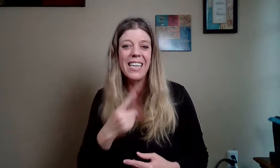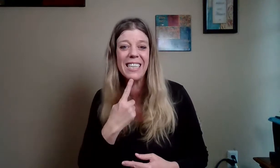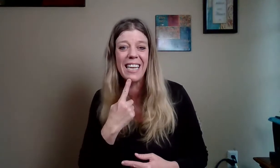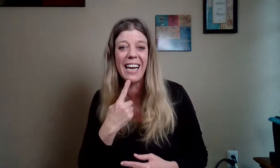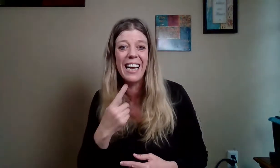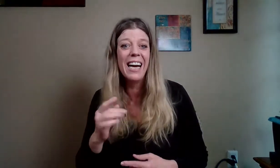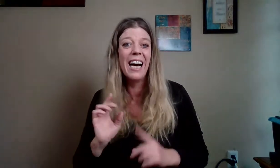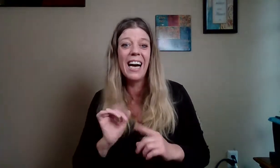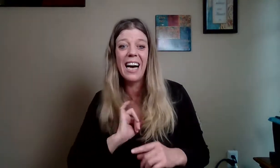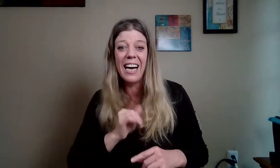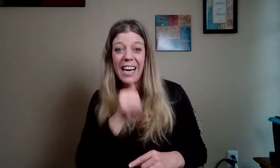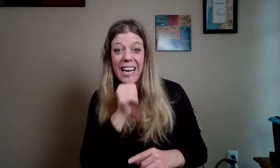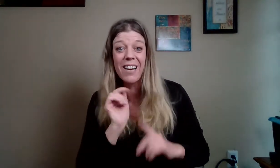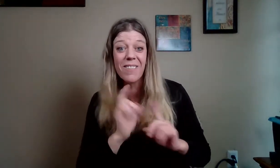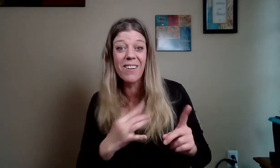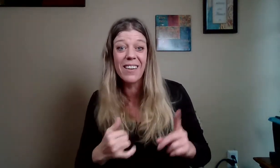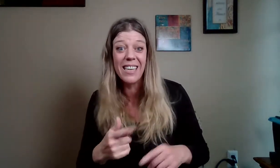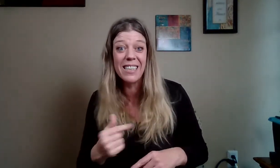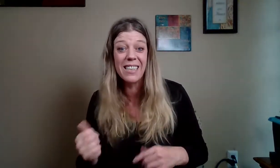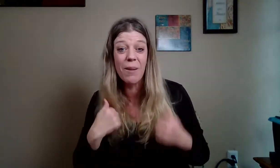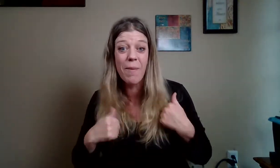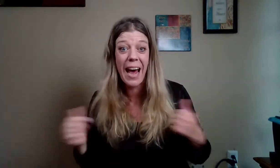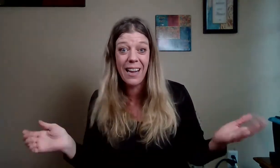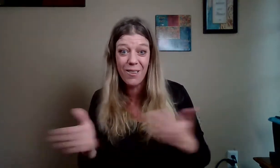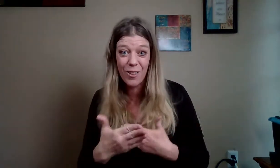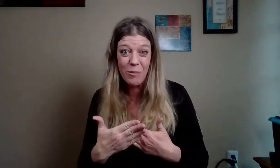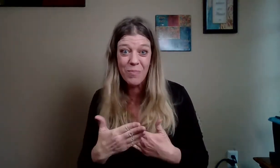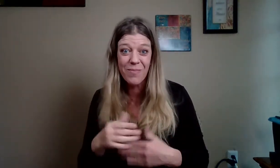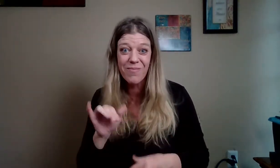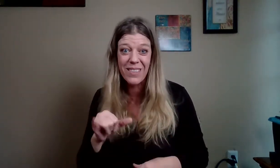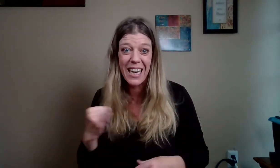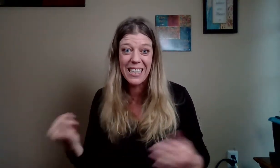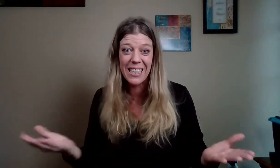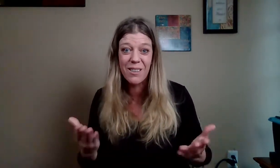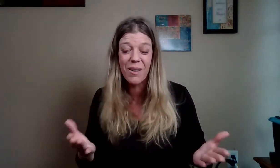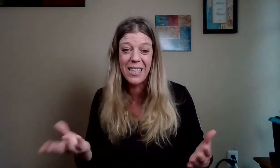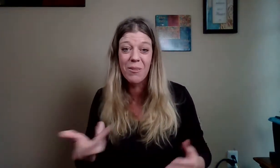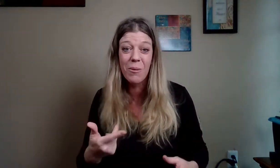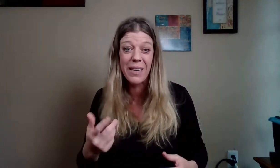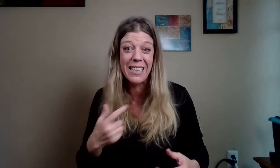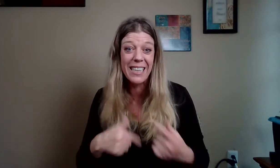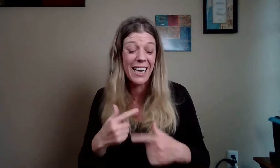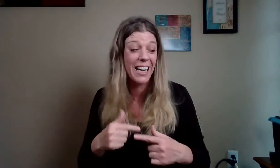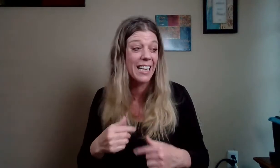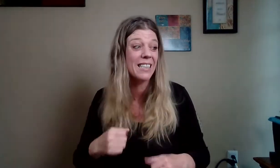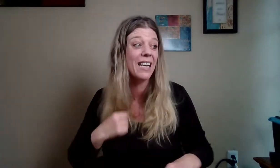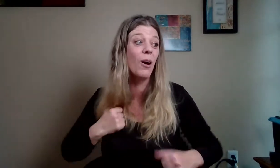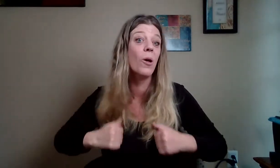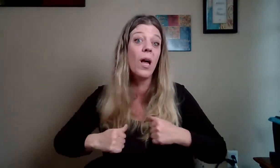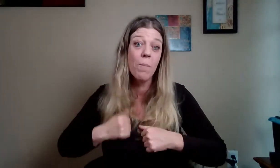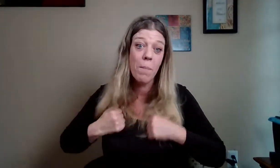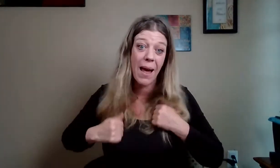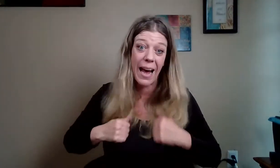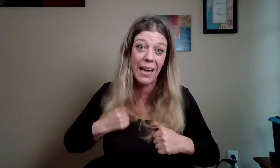we say, I am going to the bathroom, that is what we sign. So,